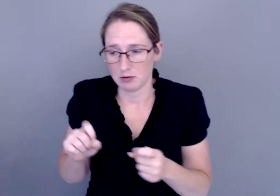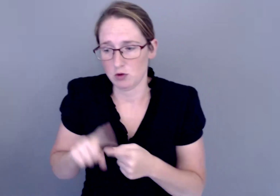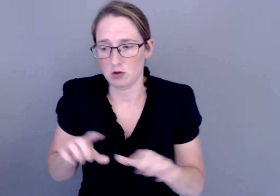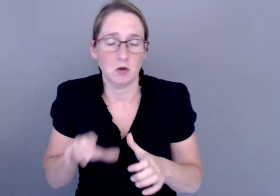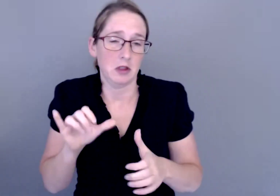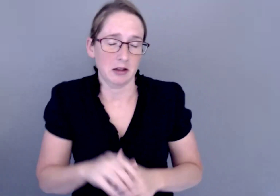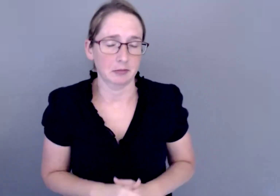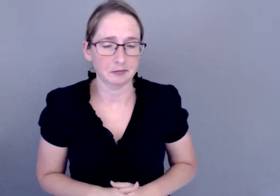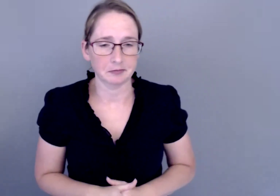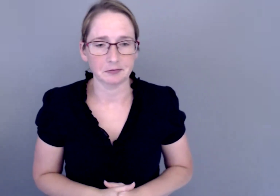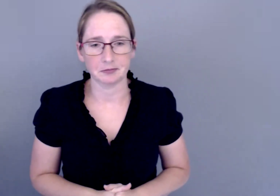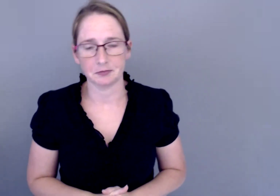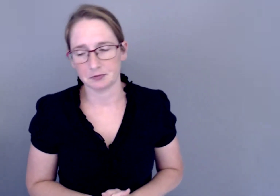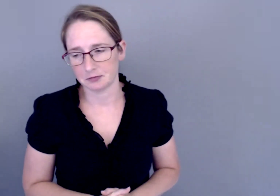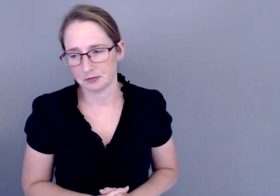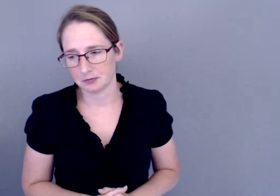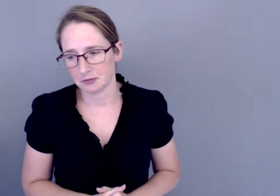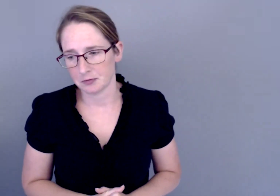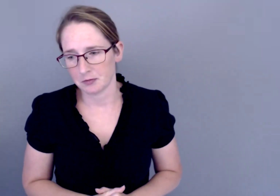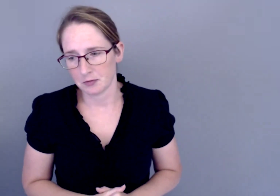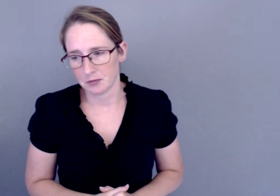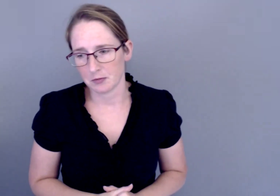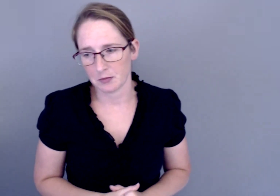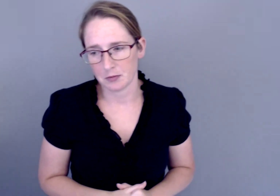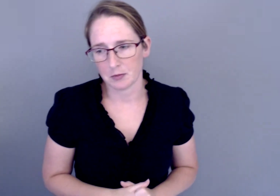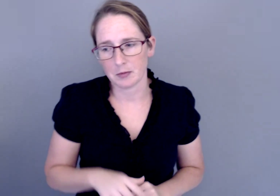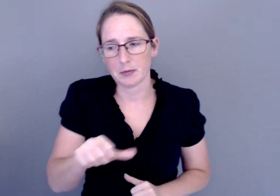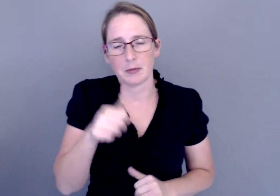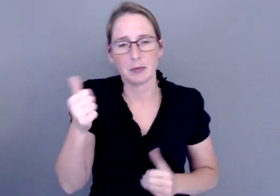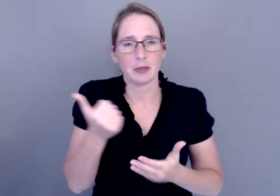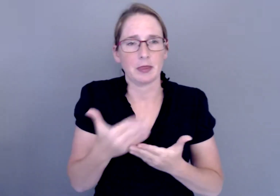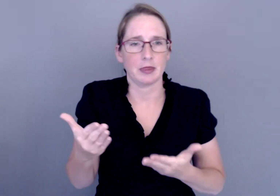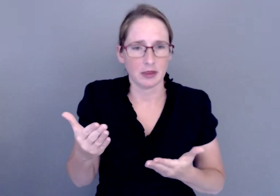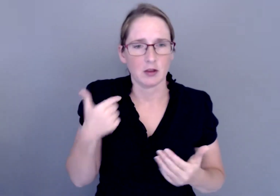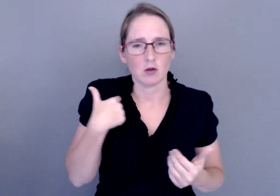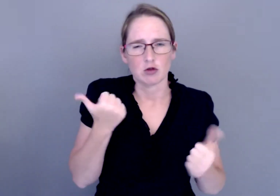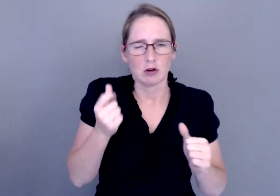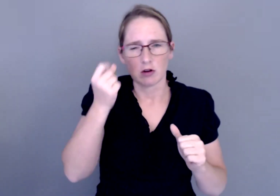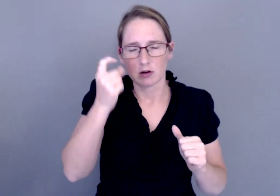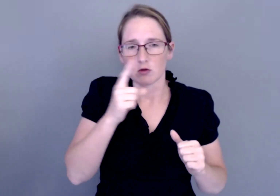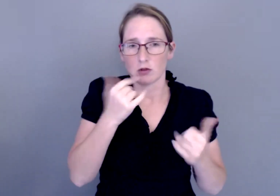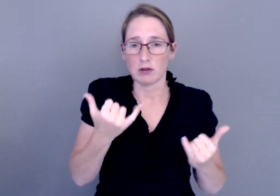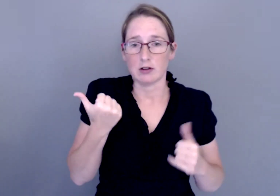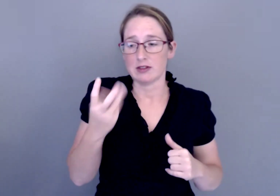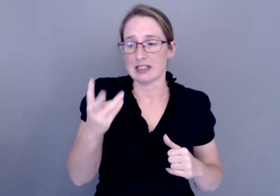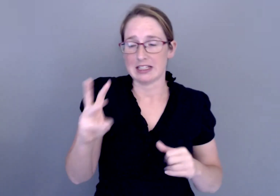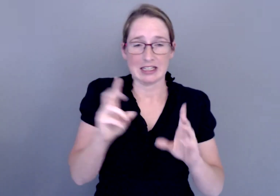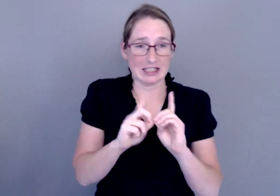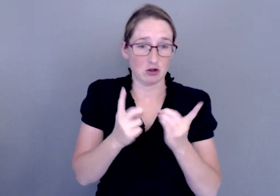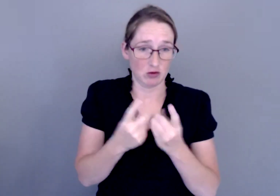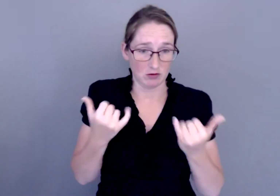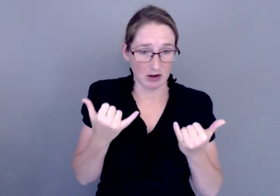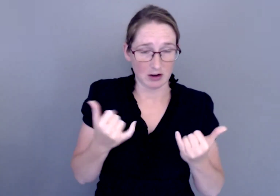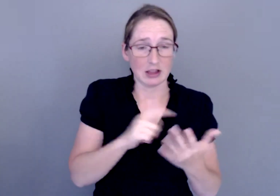that. And then the other thing that we're making sense of is right now we have 16 districts.